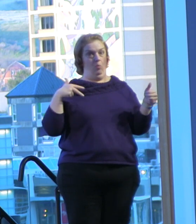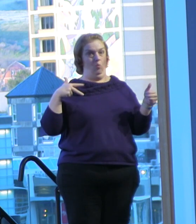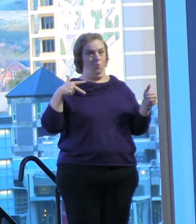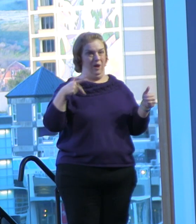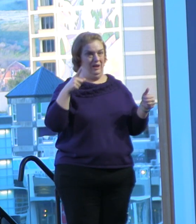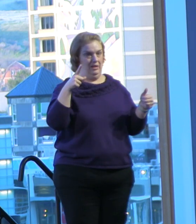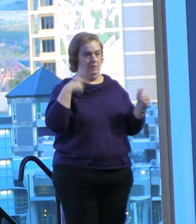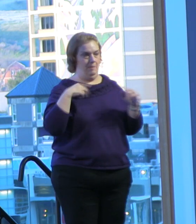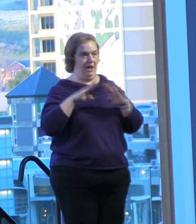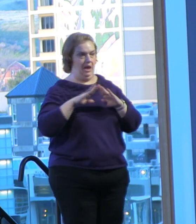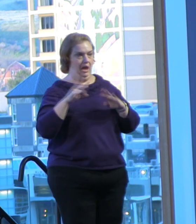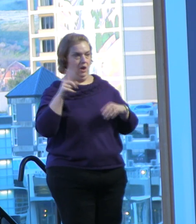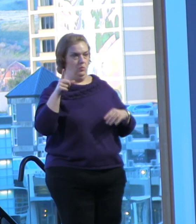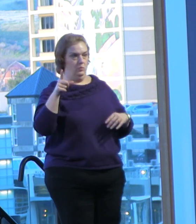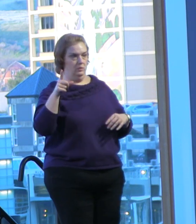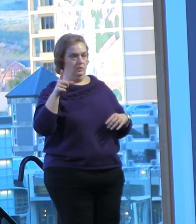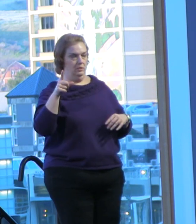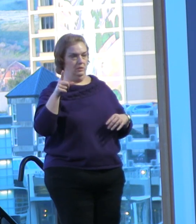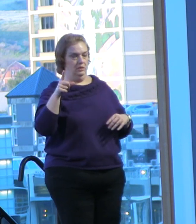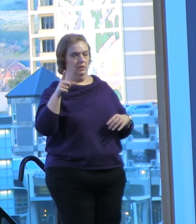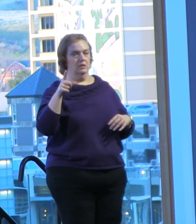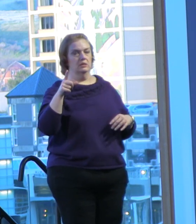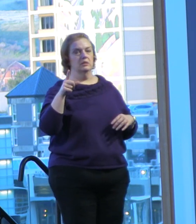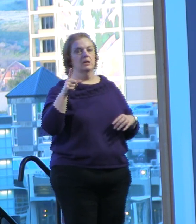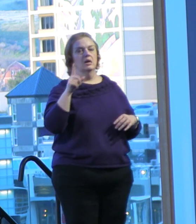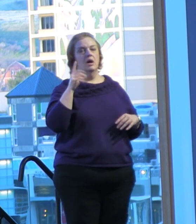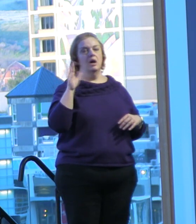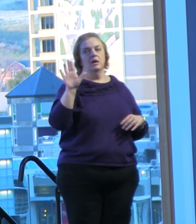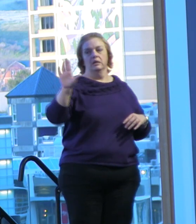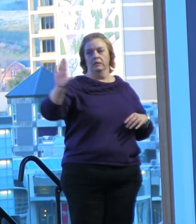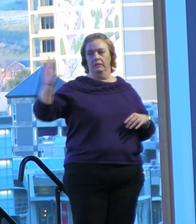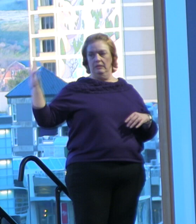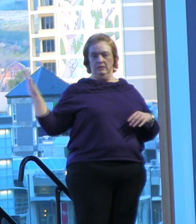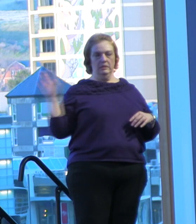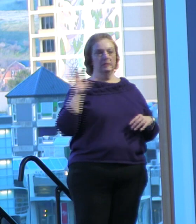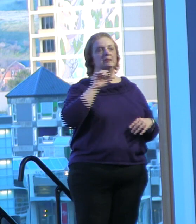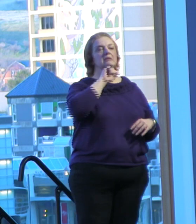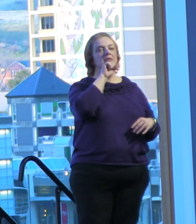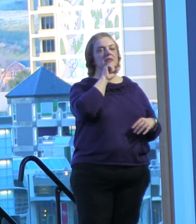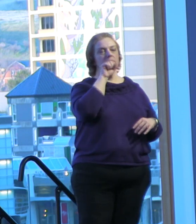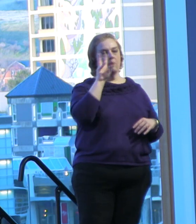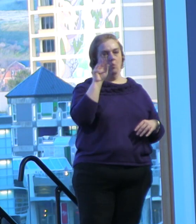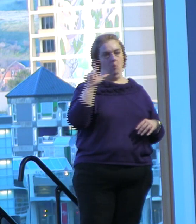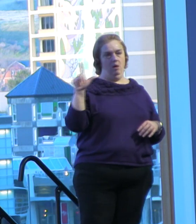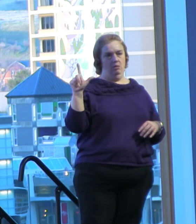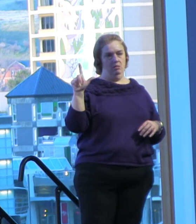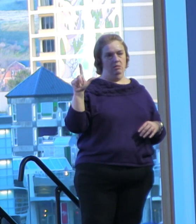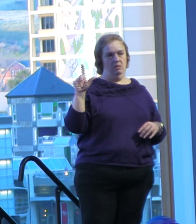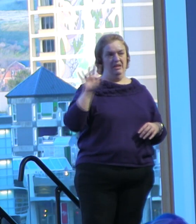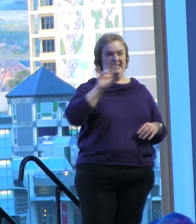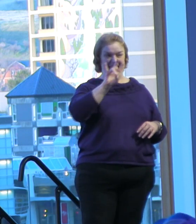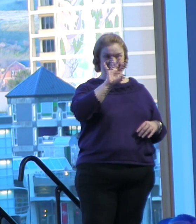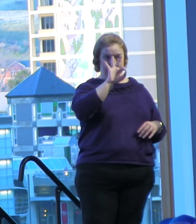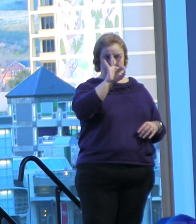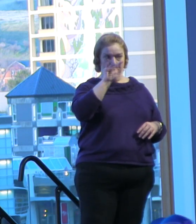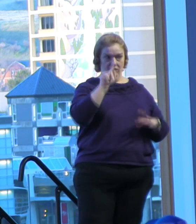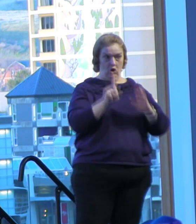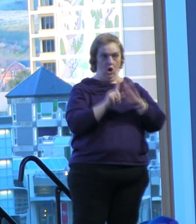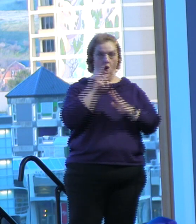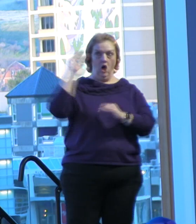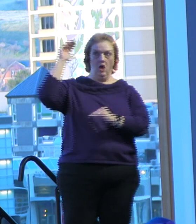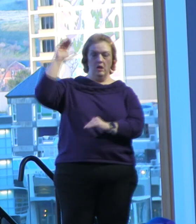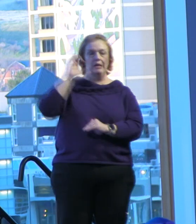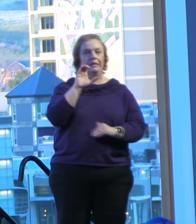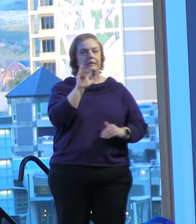house, there is a cement wall behind me. And it's a 7-foot high cement wall made of cinder